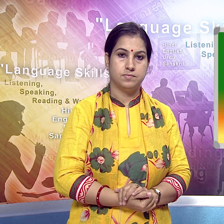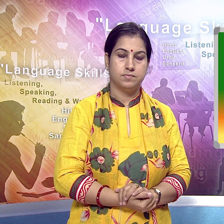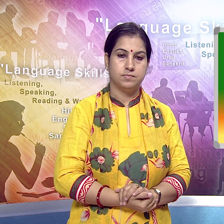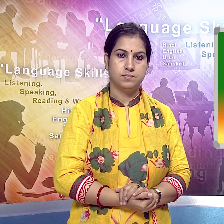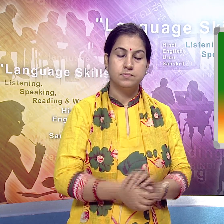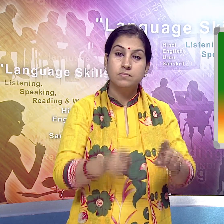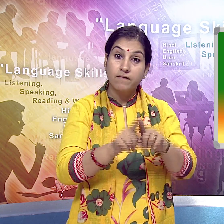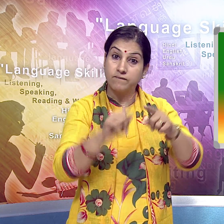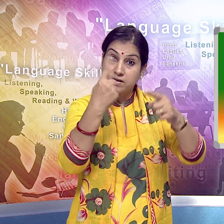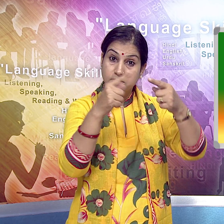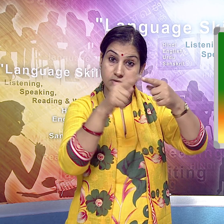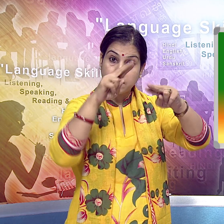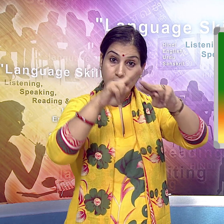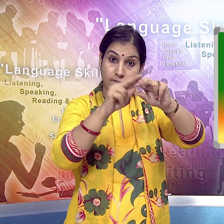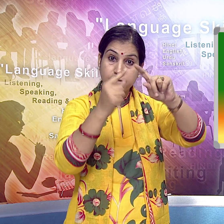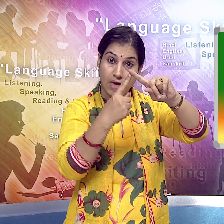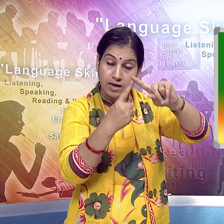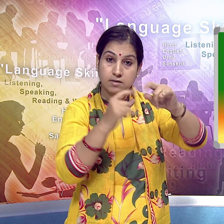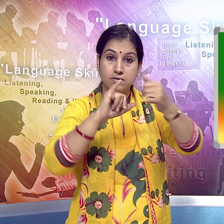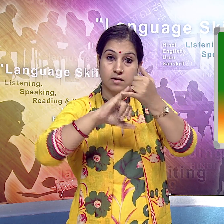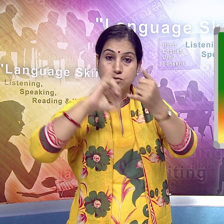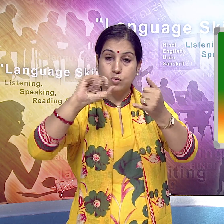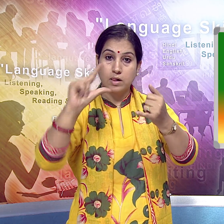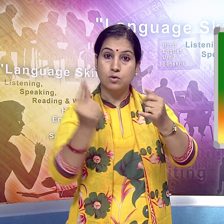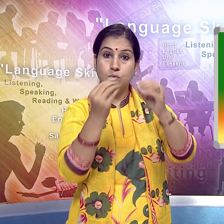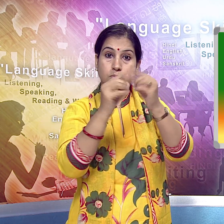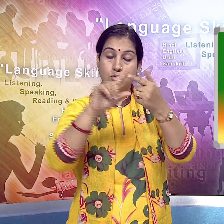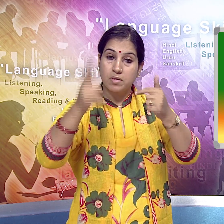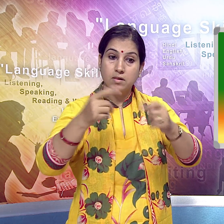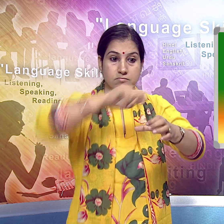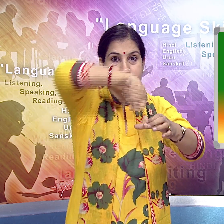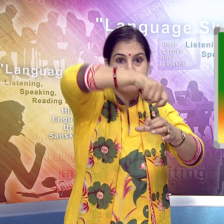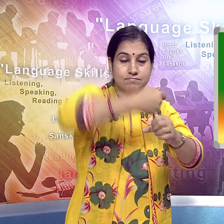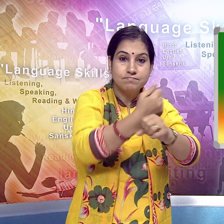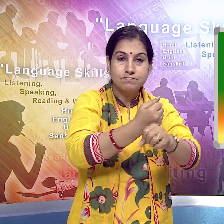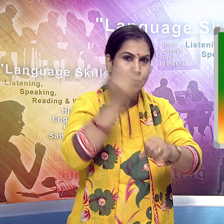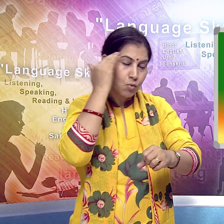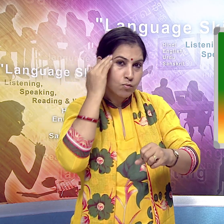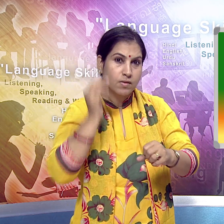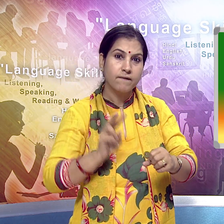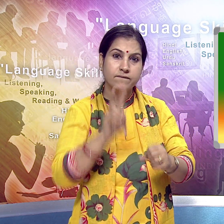Fat-soluble vitamin. We know vitamin A is fat-soluble